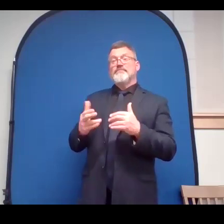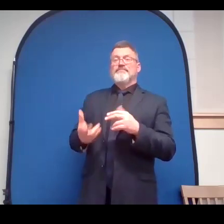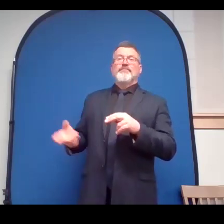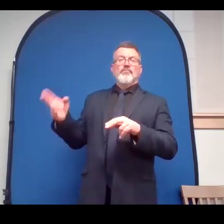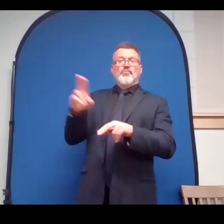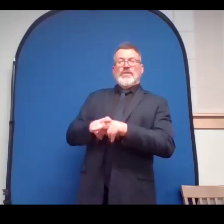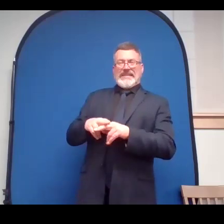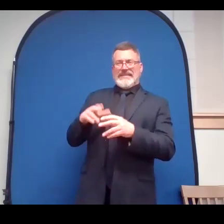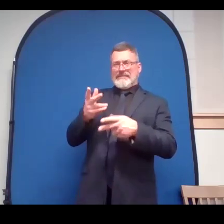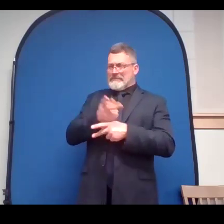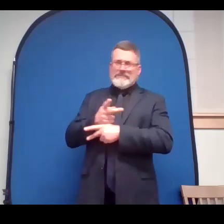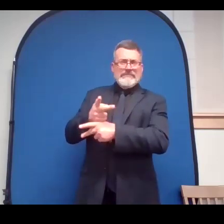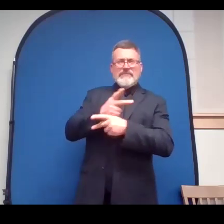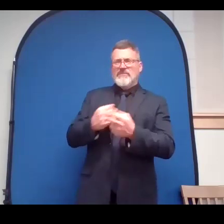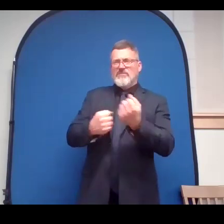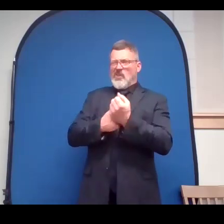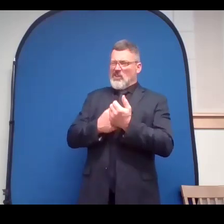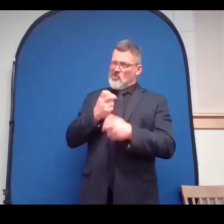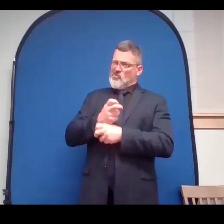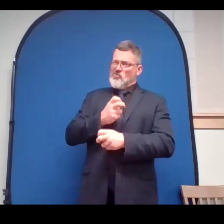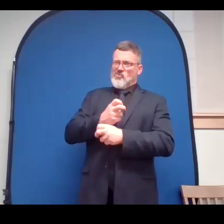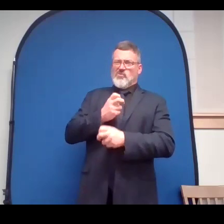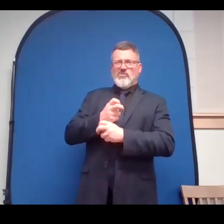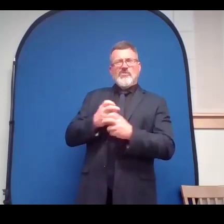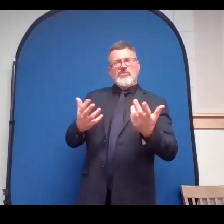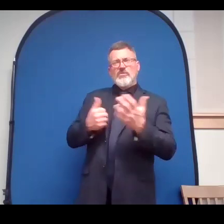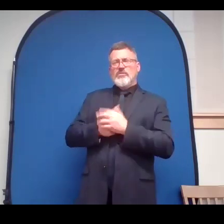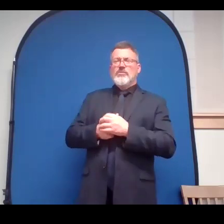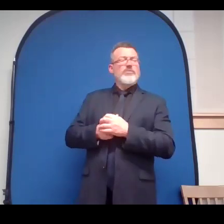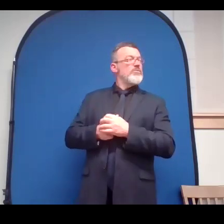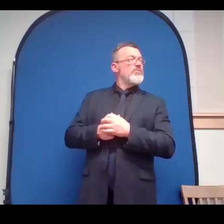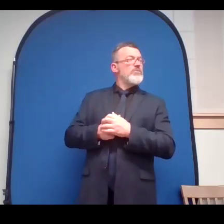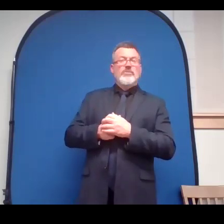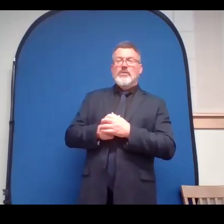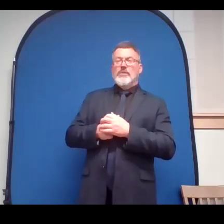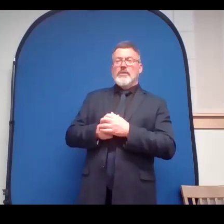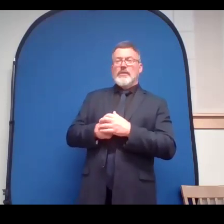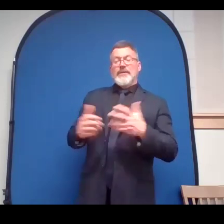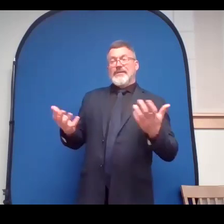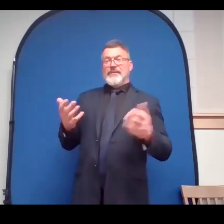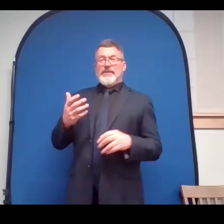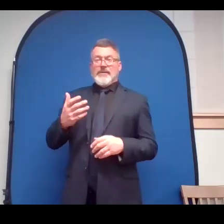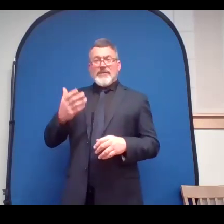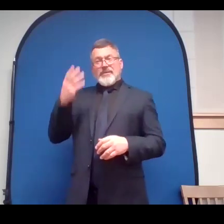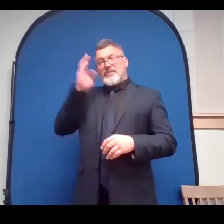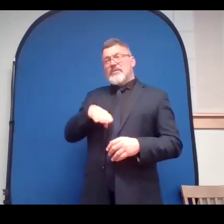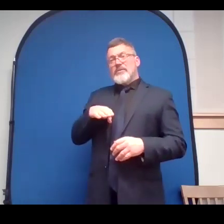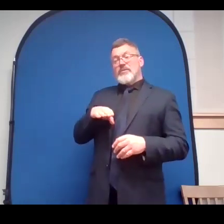the when I or my his supervisors are do not see this soldier